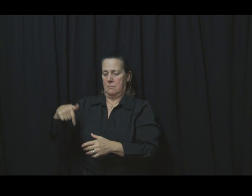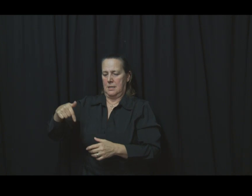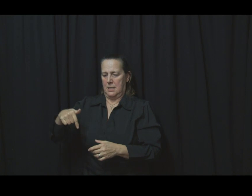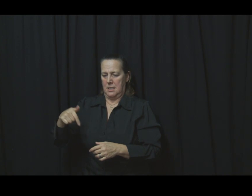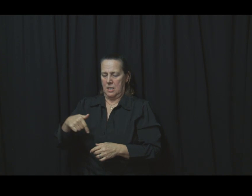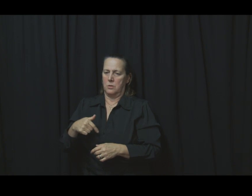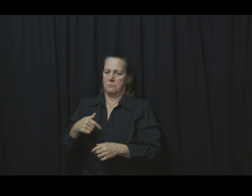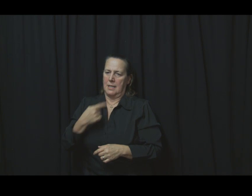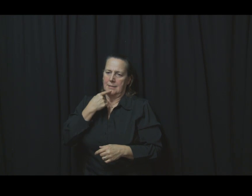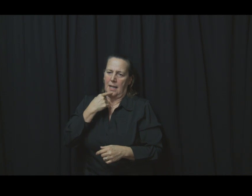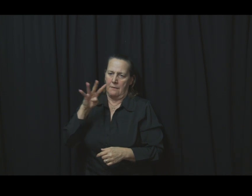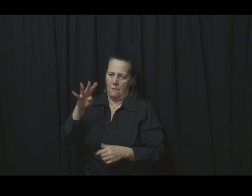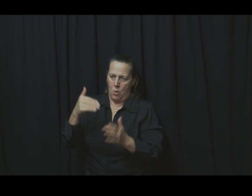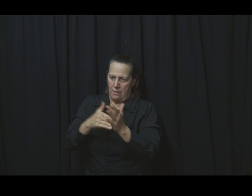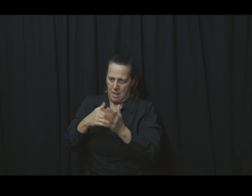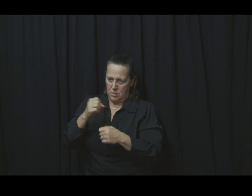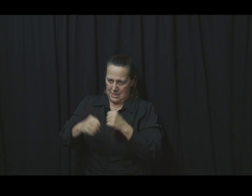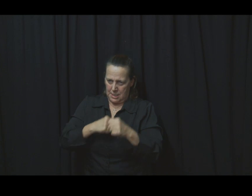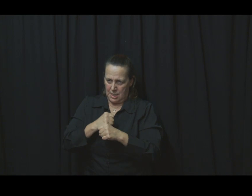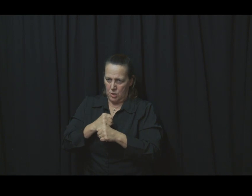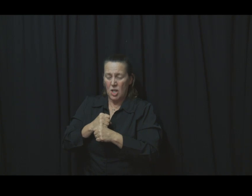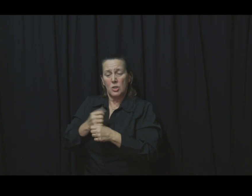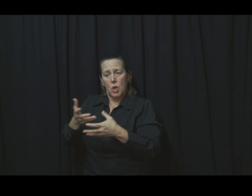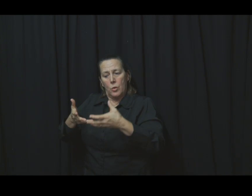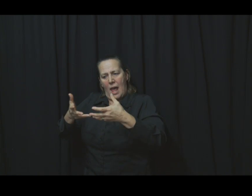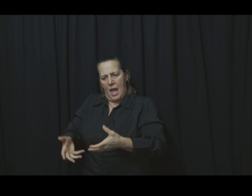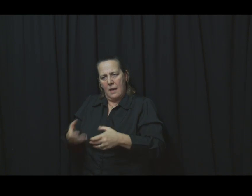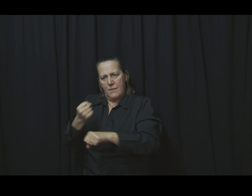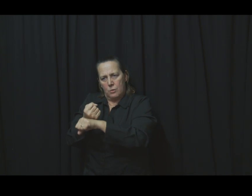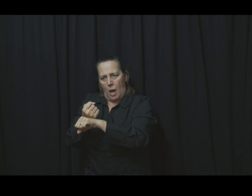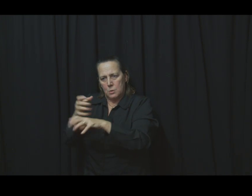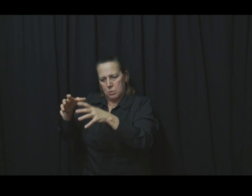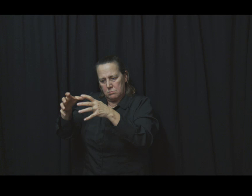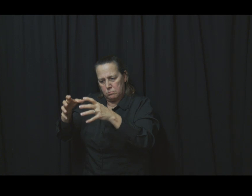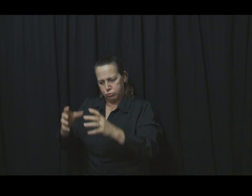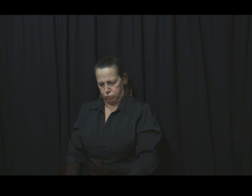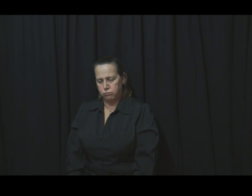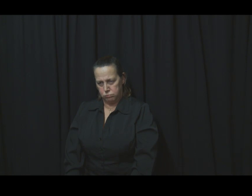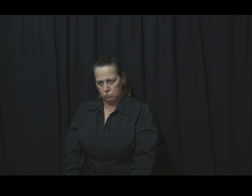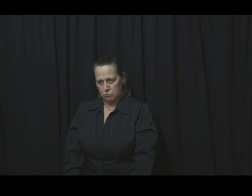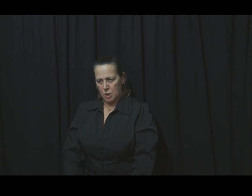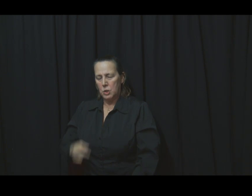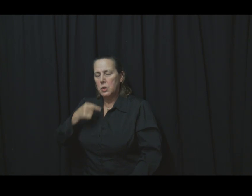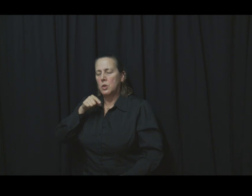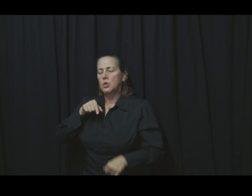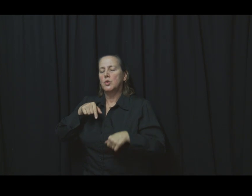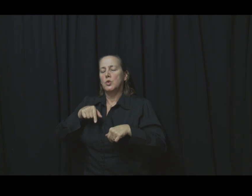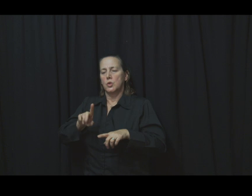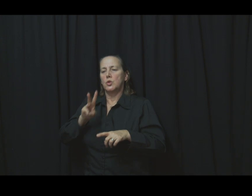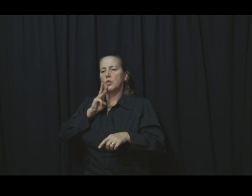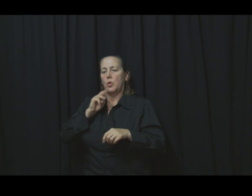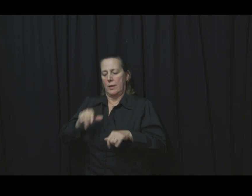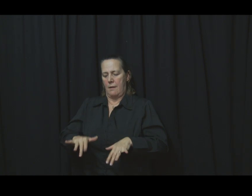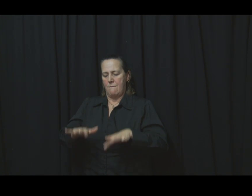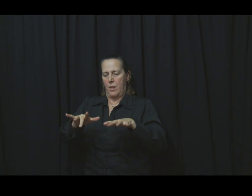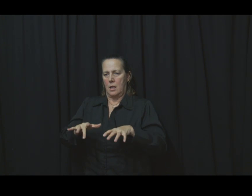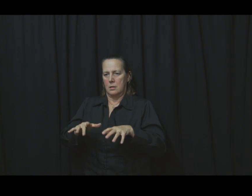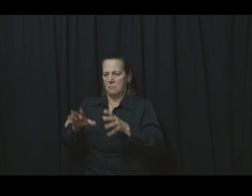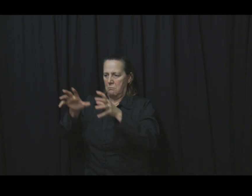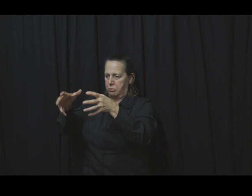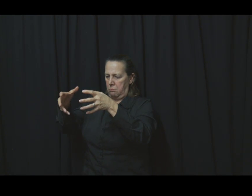facility, that the heavier rocks would sink to the bottom during a flood event, the big rocks, and especially their